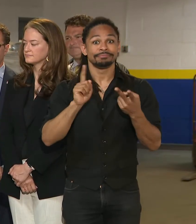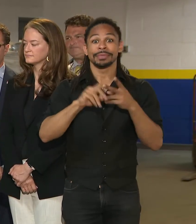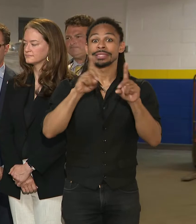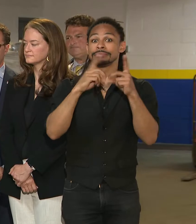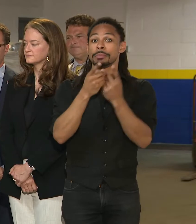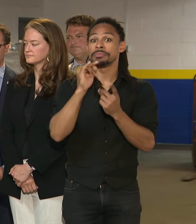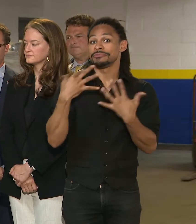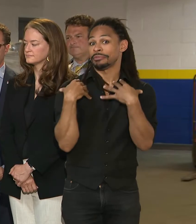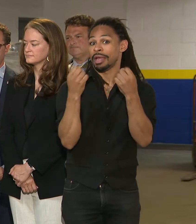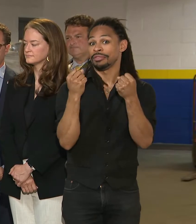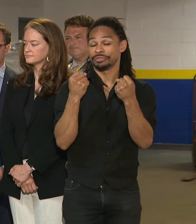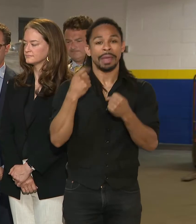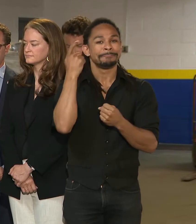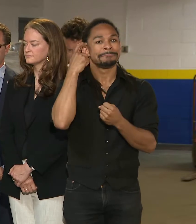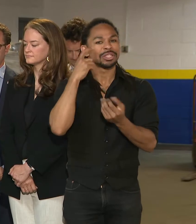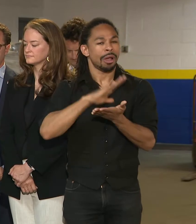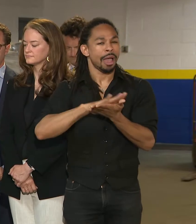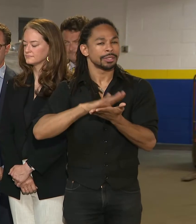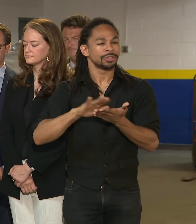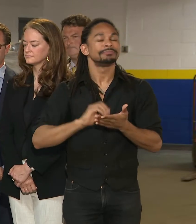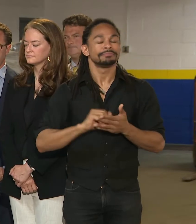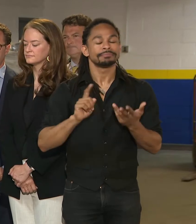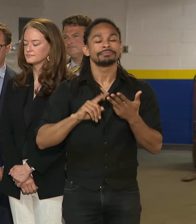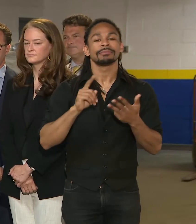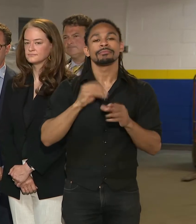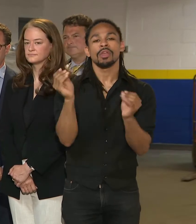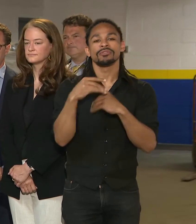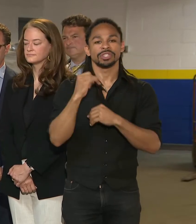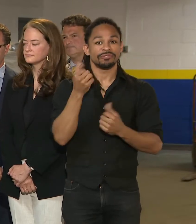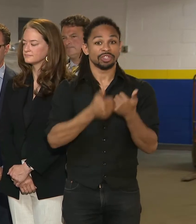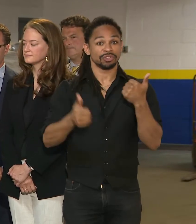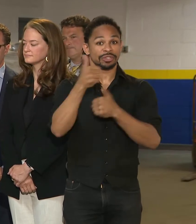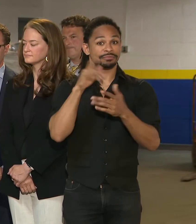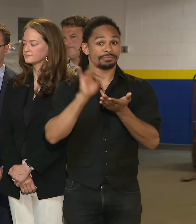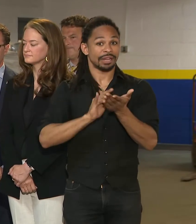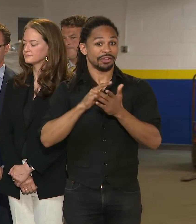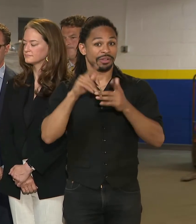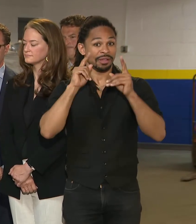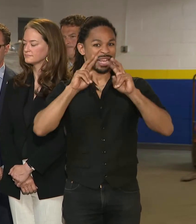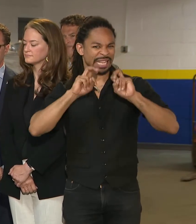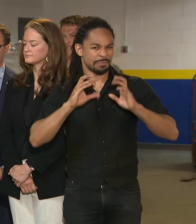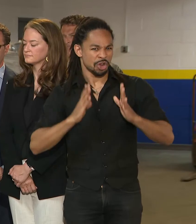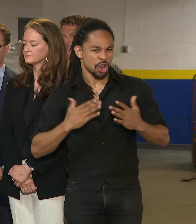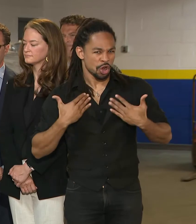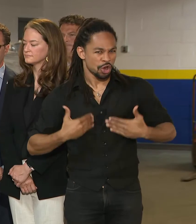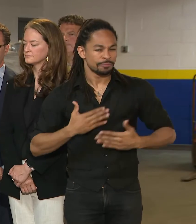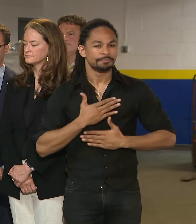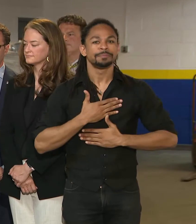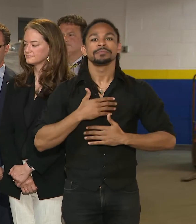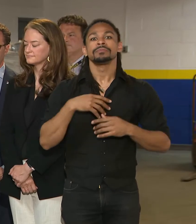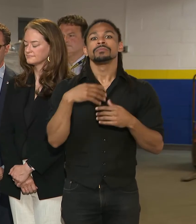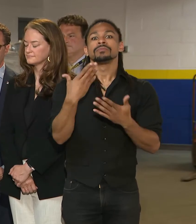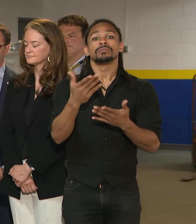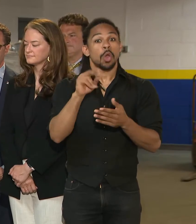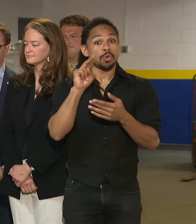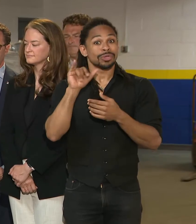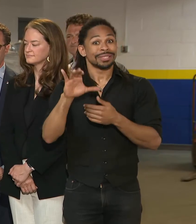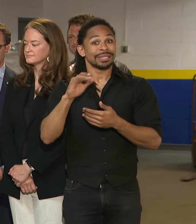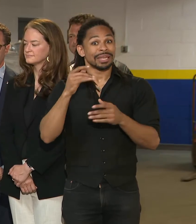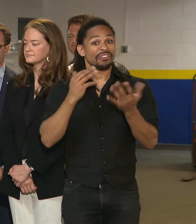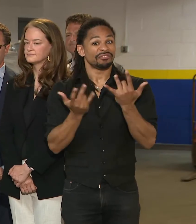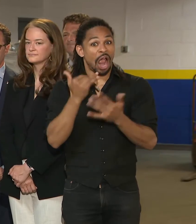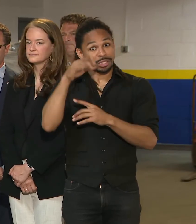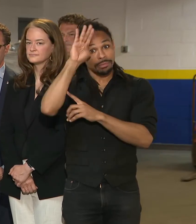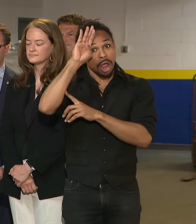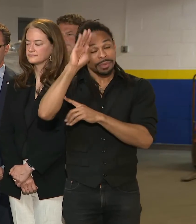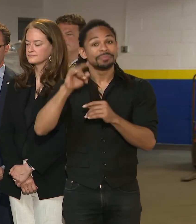Department of Health and Mental Hygiene, the Office of the Chief Medical Examiner, the New York City Fire Department, and also our shipping